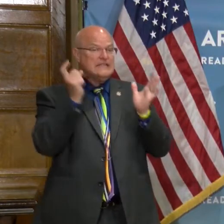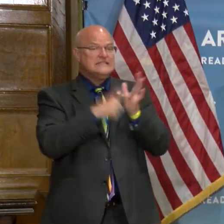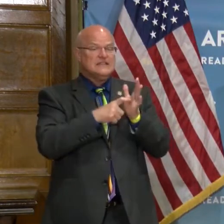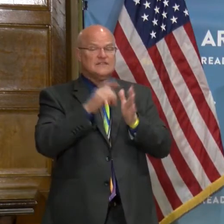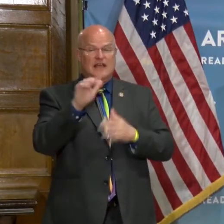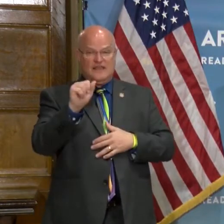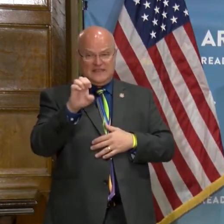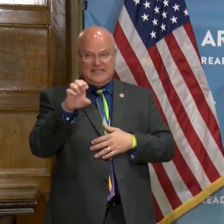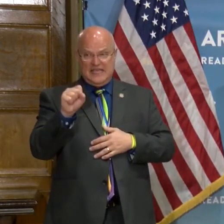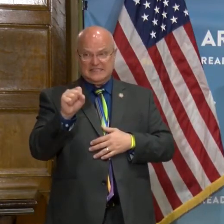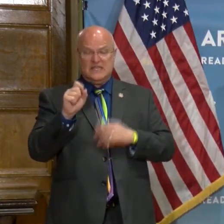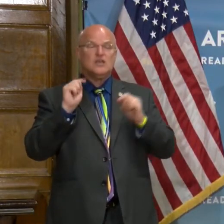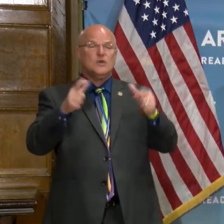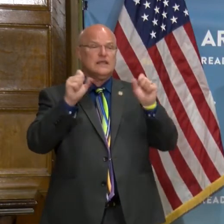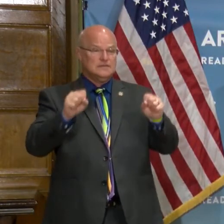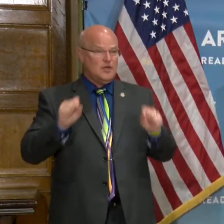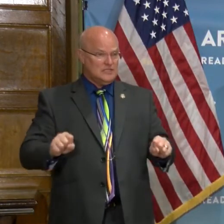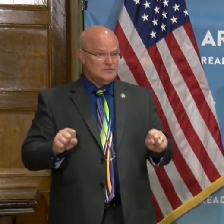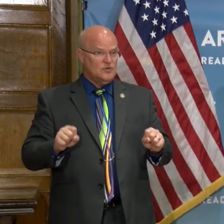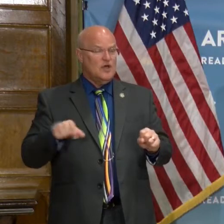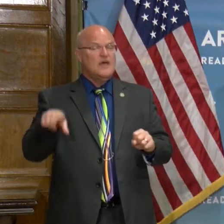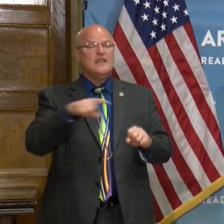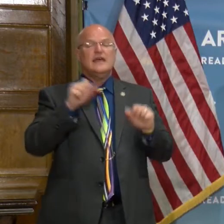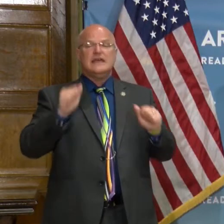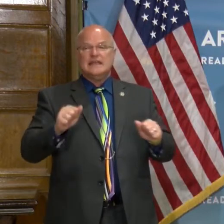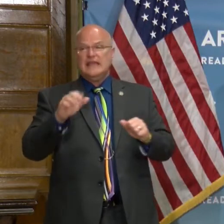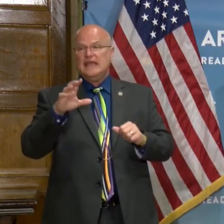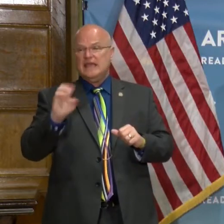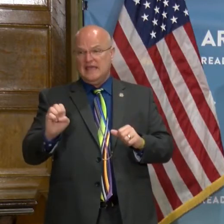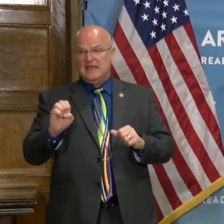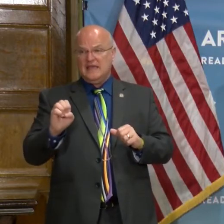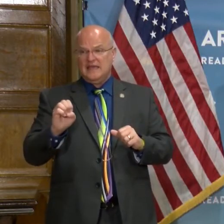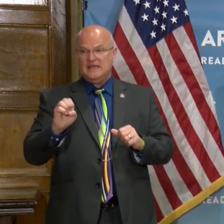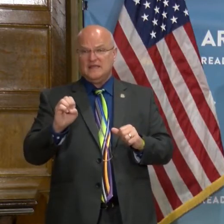these cases as quickly as possible so they can be